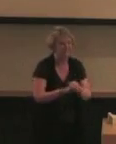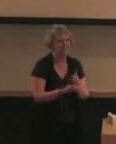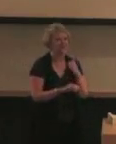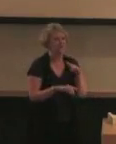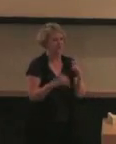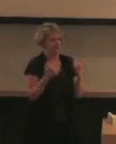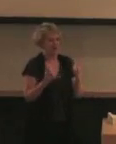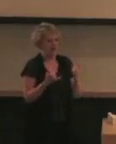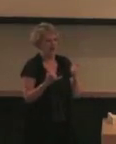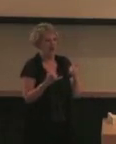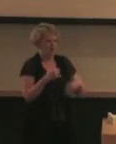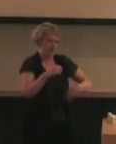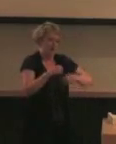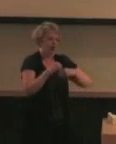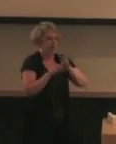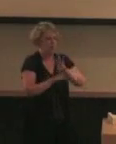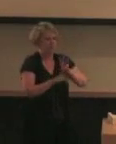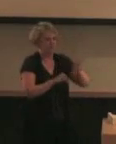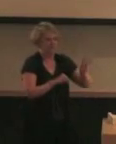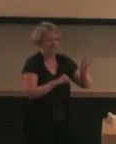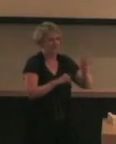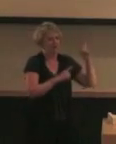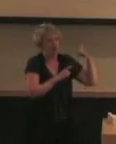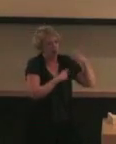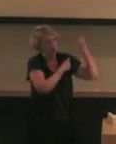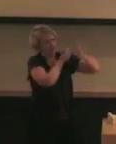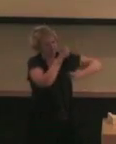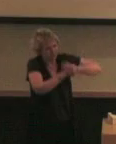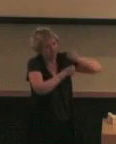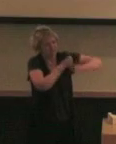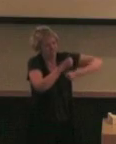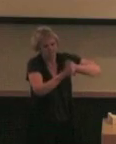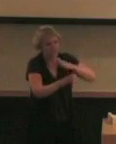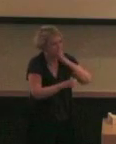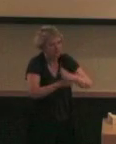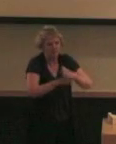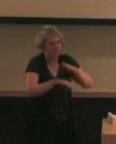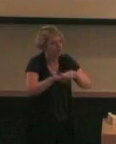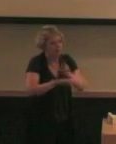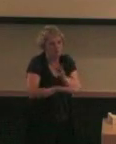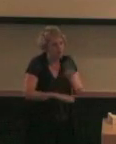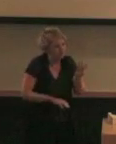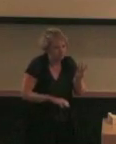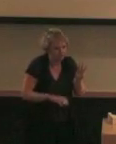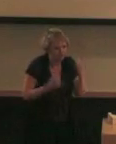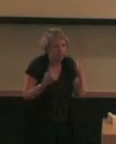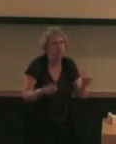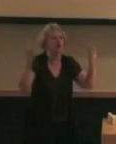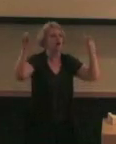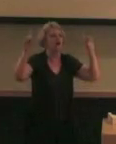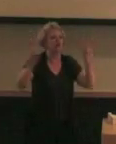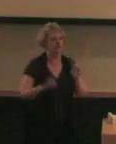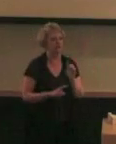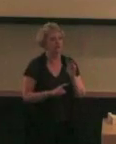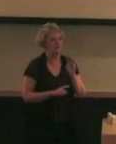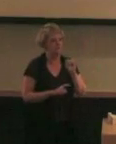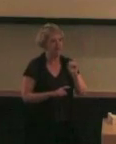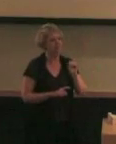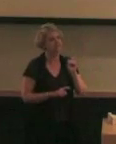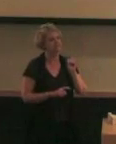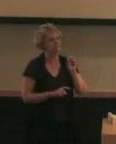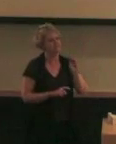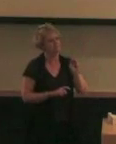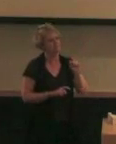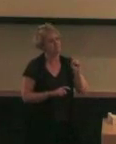now are listed on the website. After all these years, we were never listed on the website, but if you go on mass.gov, just like when you look